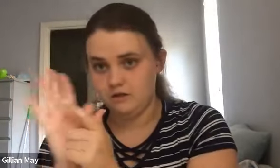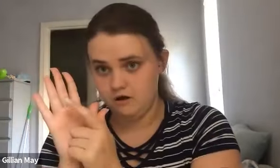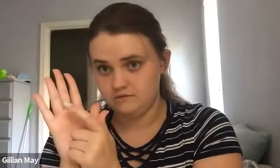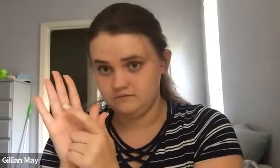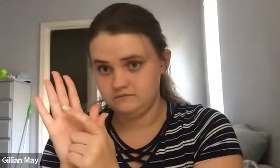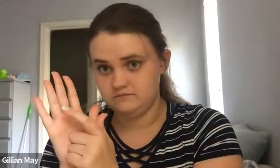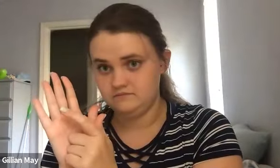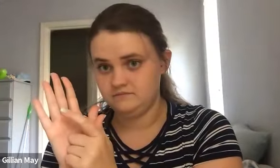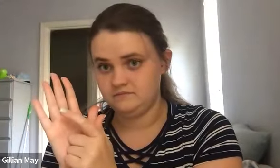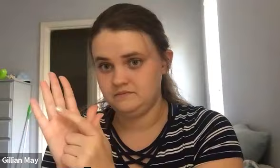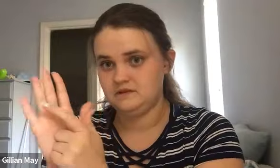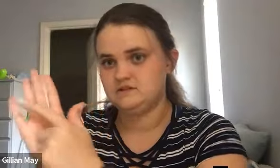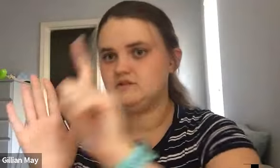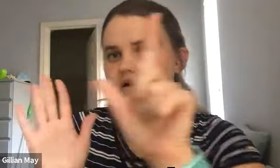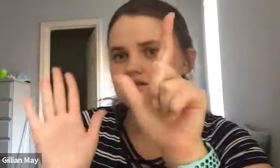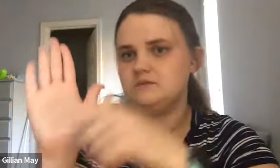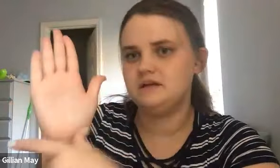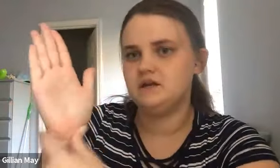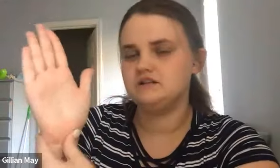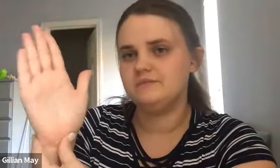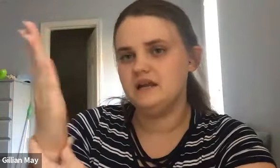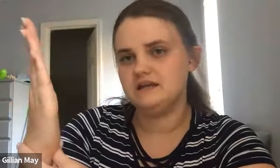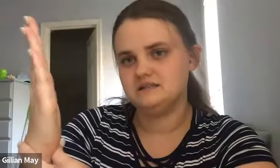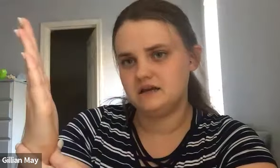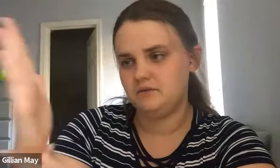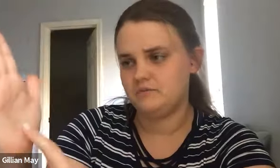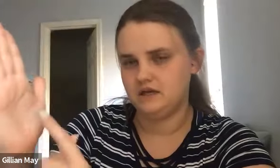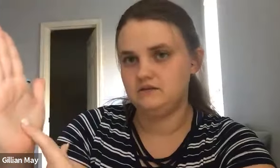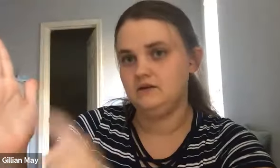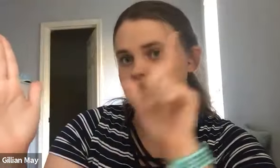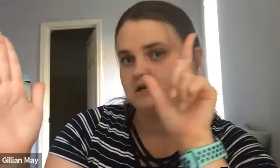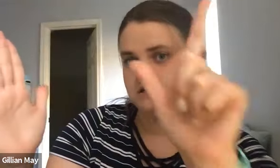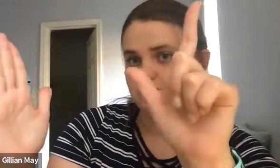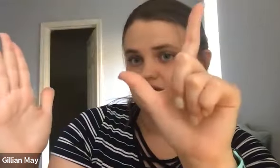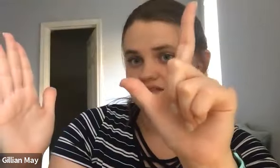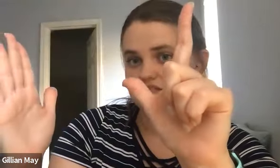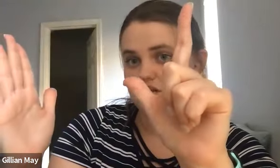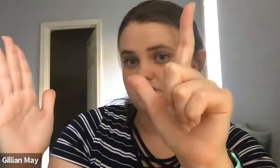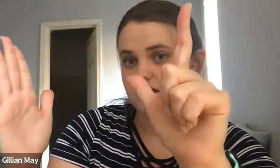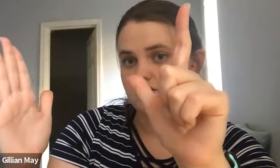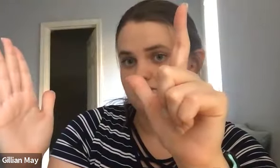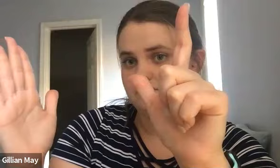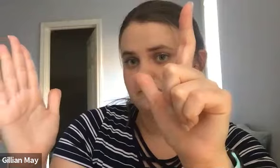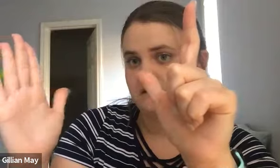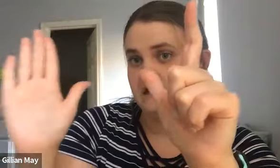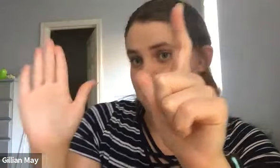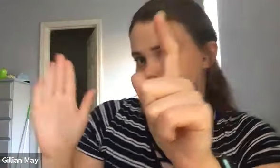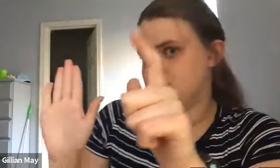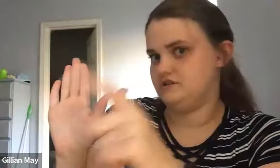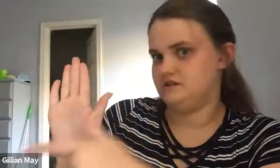law. So law is going to be non-dominant hand is side palm again. Dominant hand is the shape of an L. And I'm going to turn it so you can